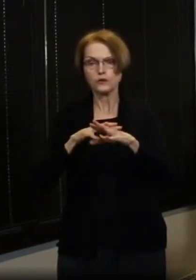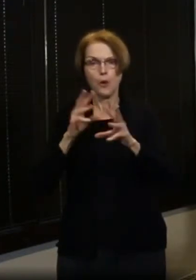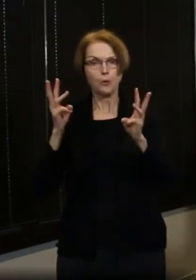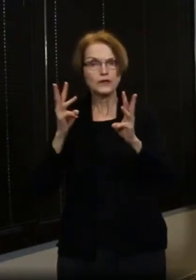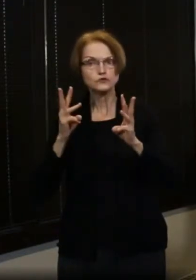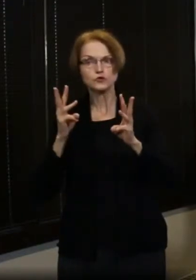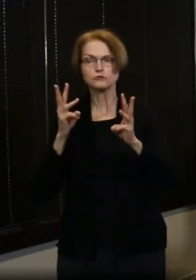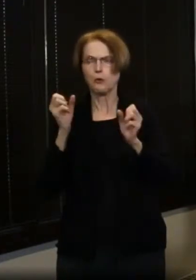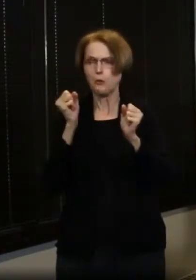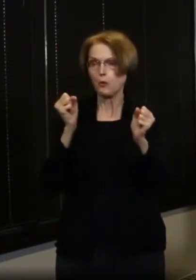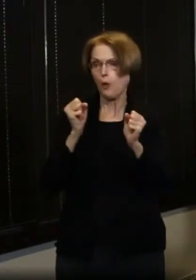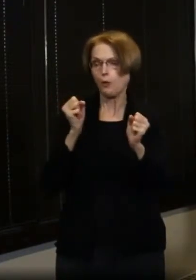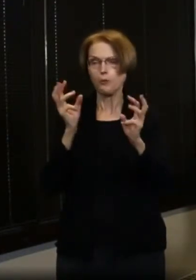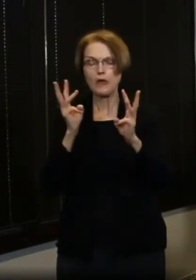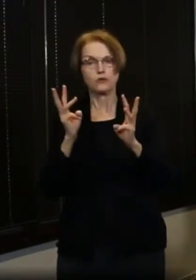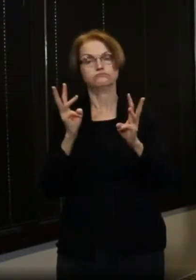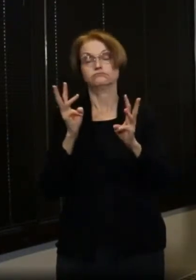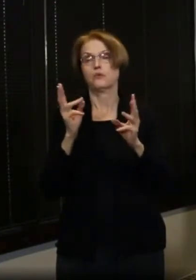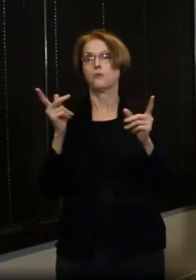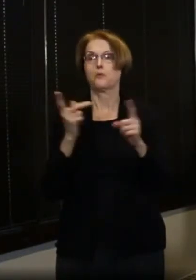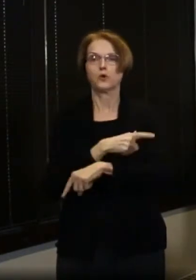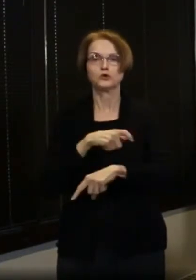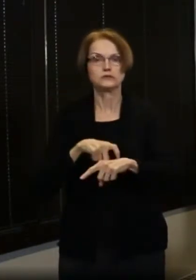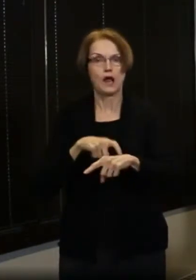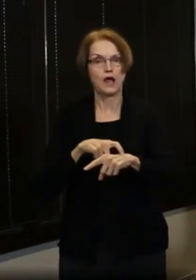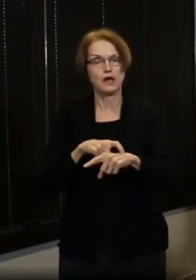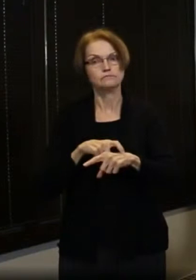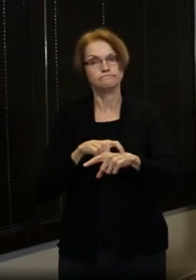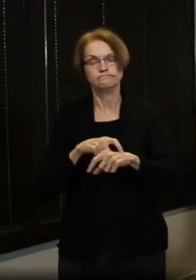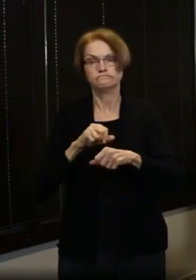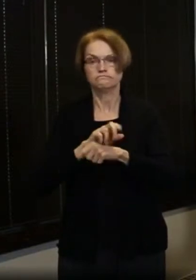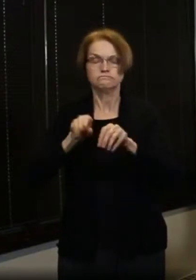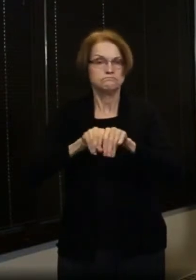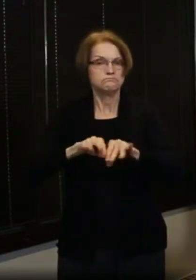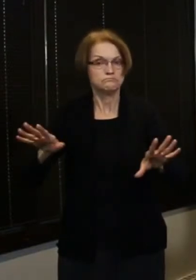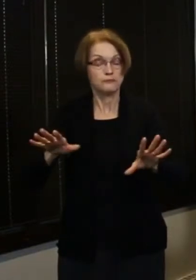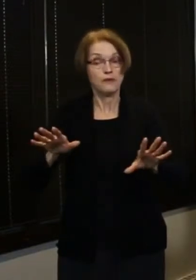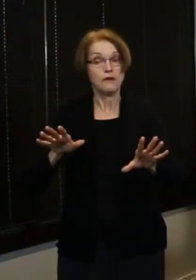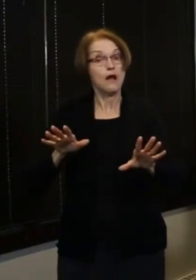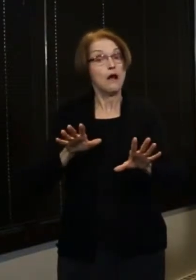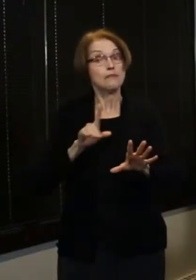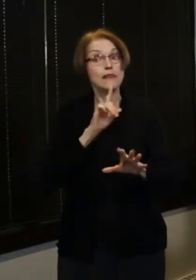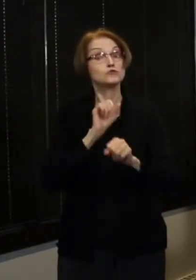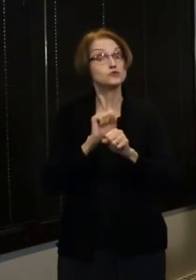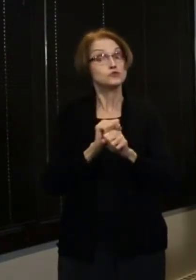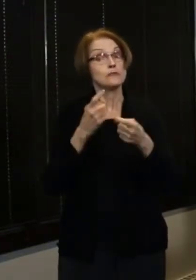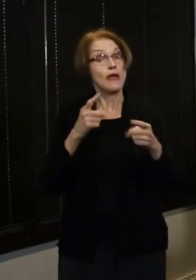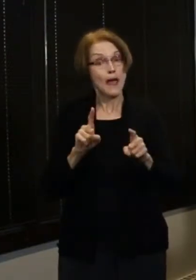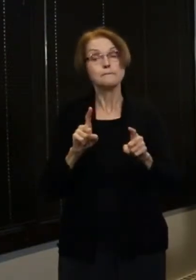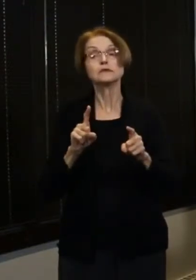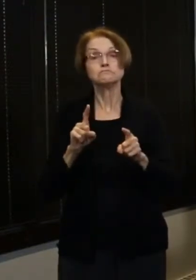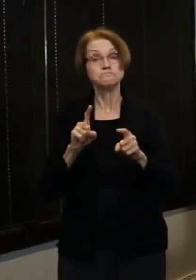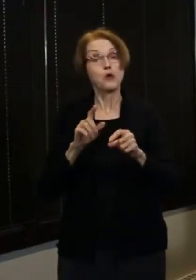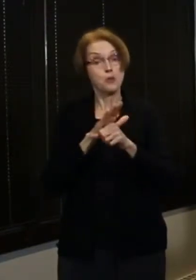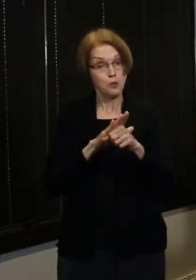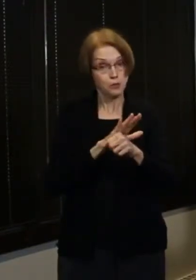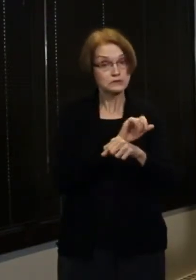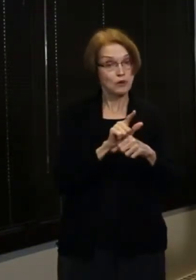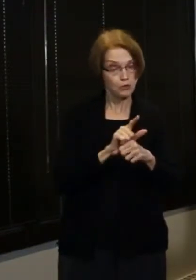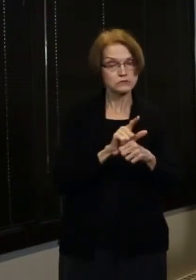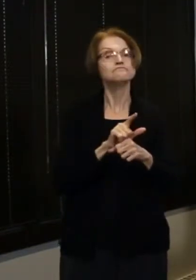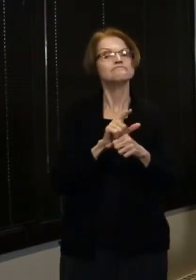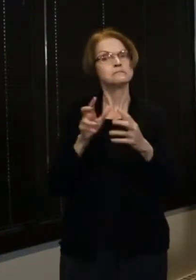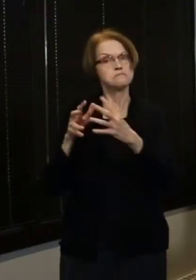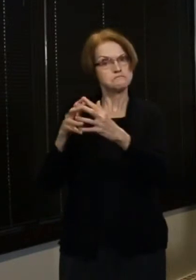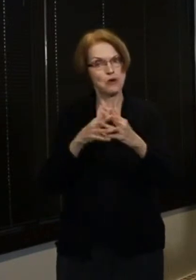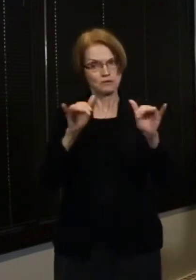in the pandemic. And that has proven to be true nationally and here in St. Louis. But while we have a long way to